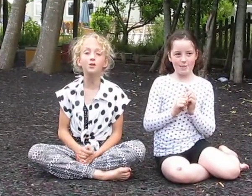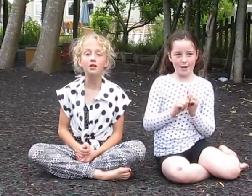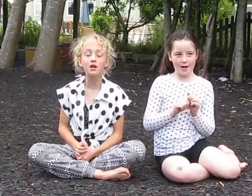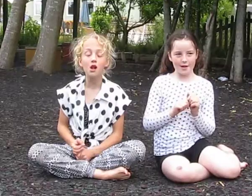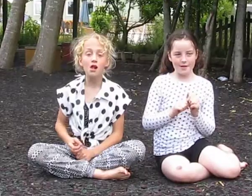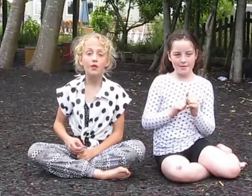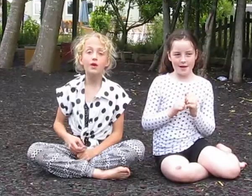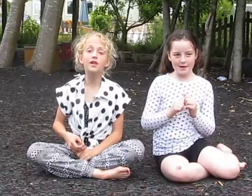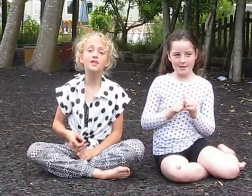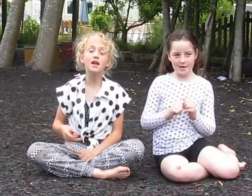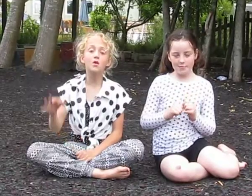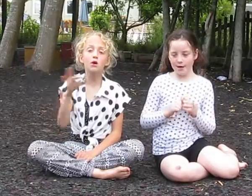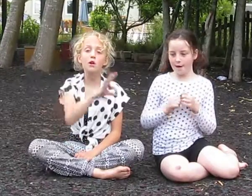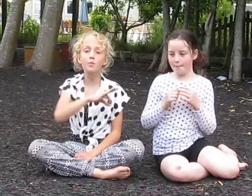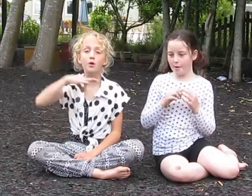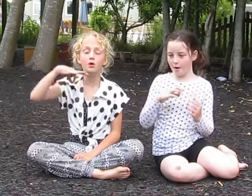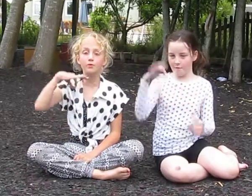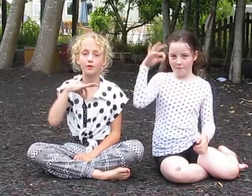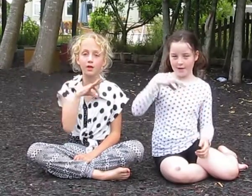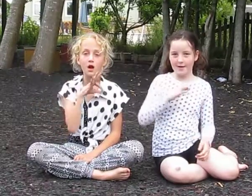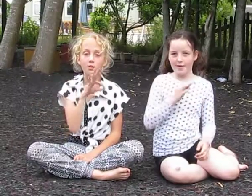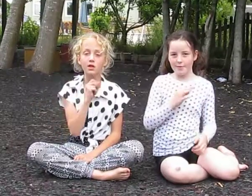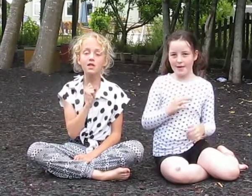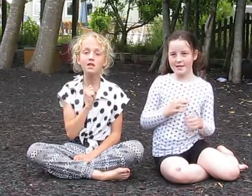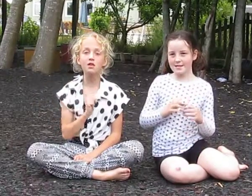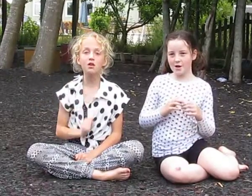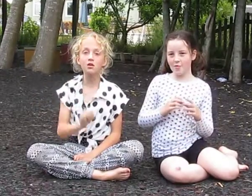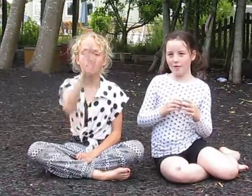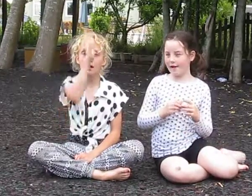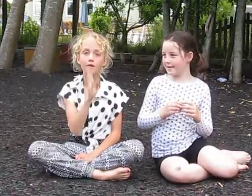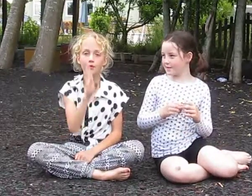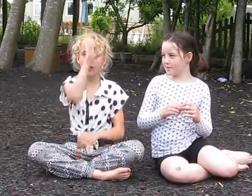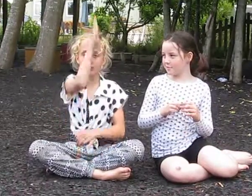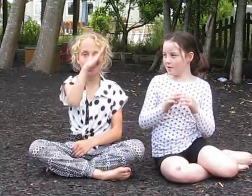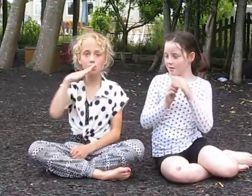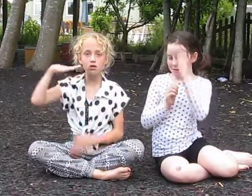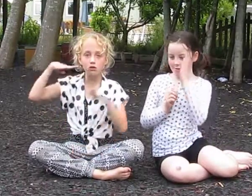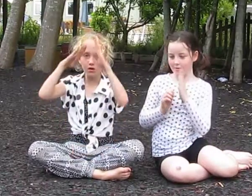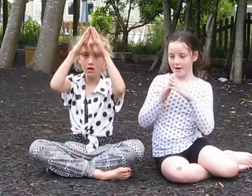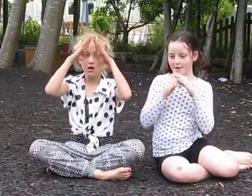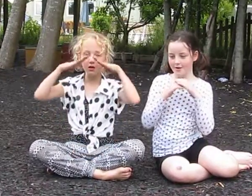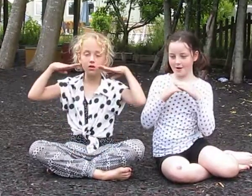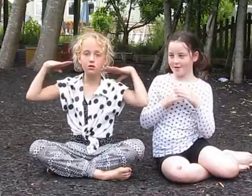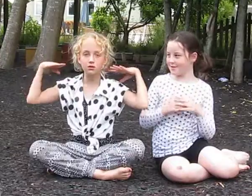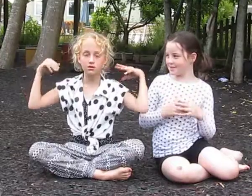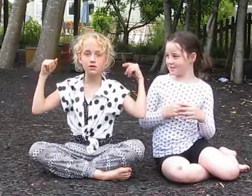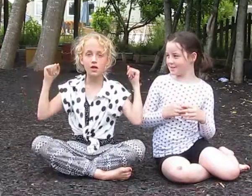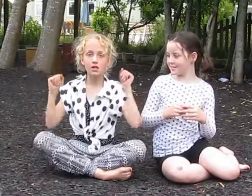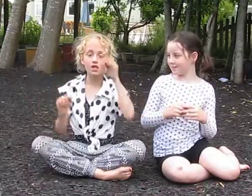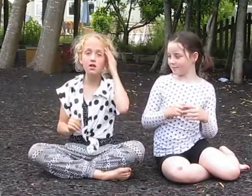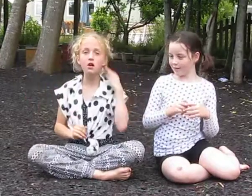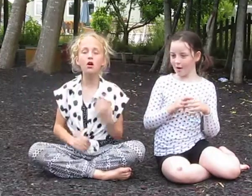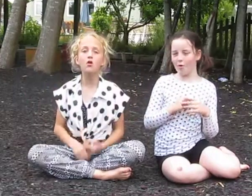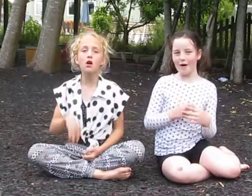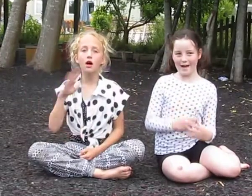Everyone thinks that we're perfect. Please don't let them look through the curtains.